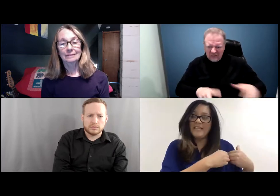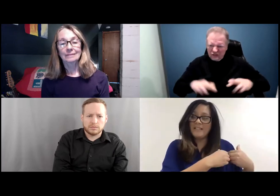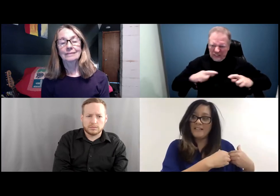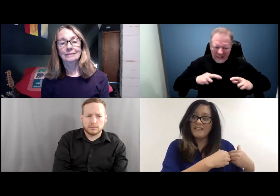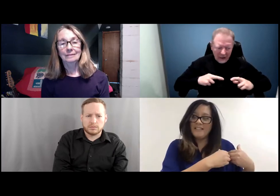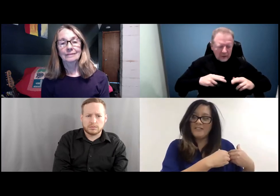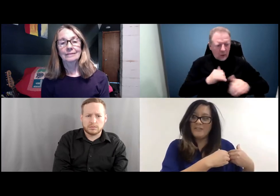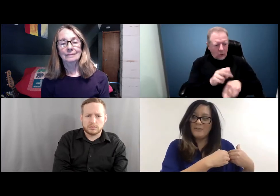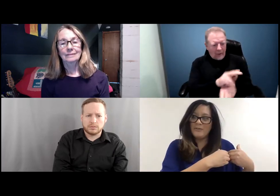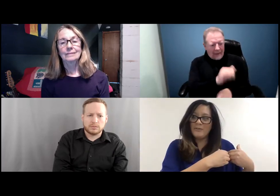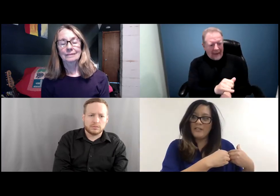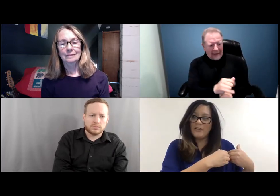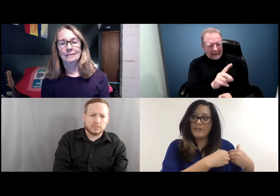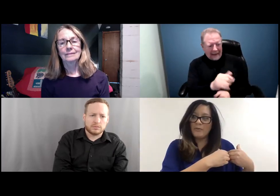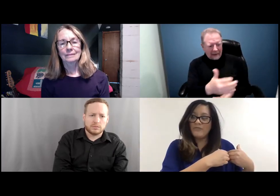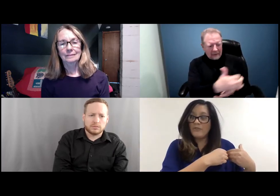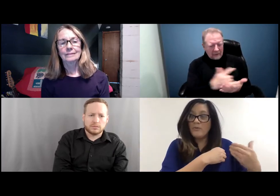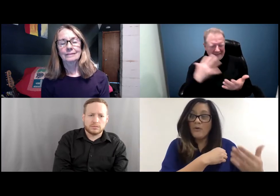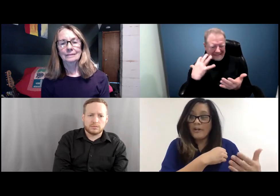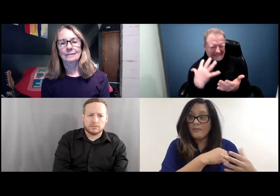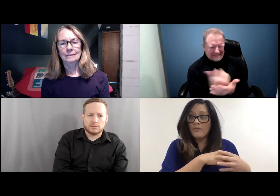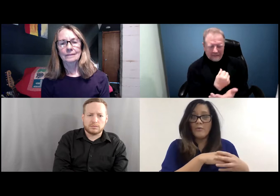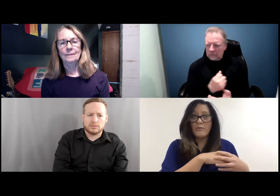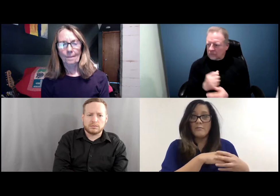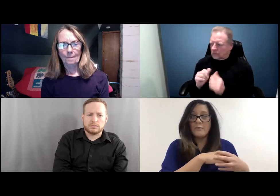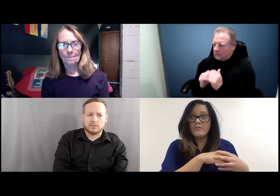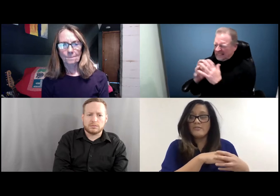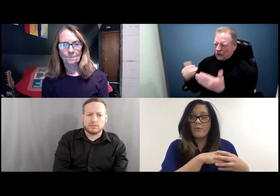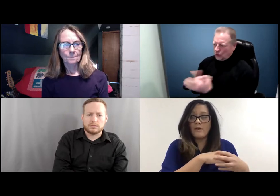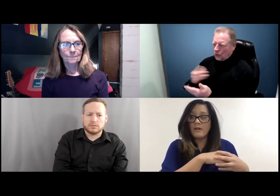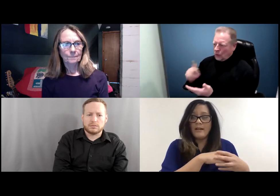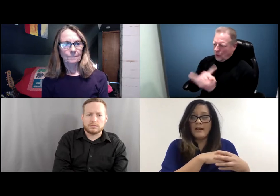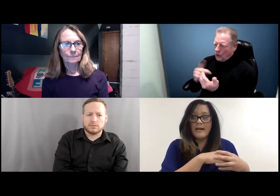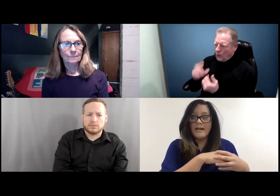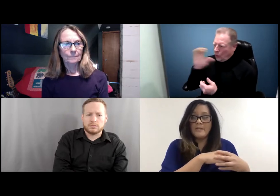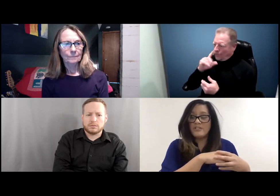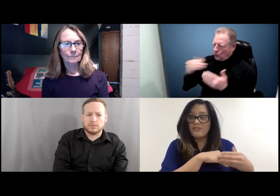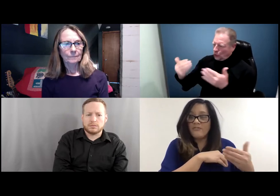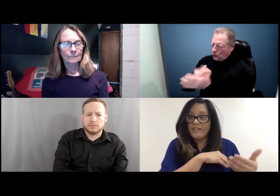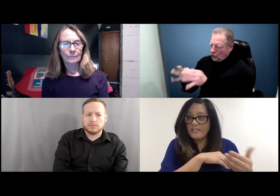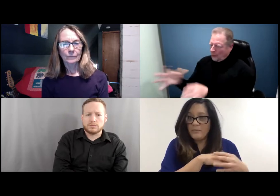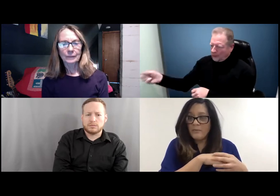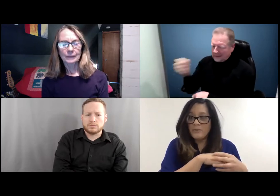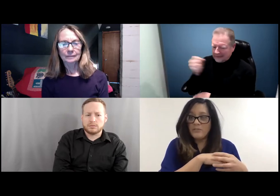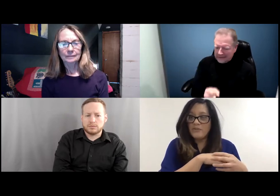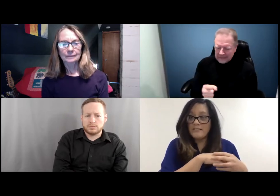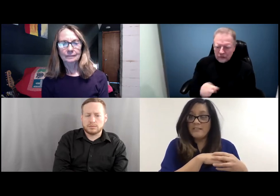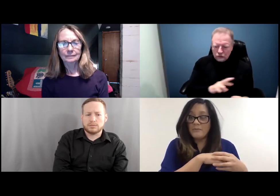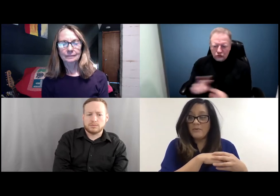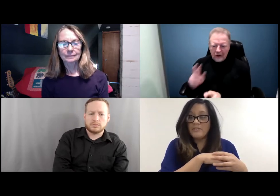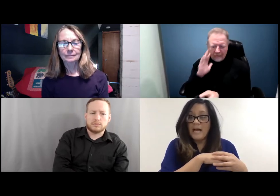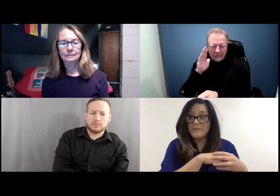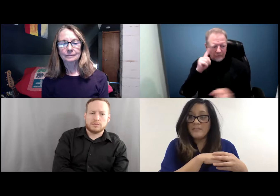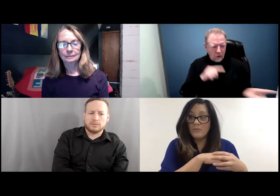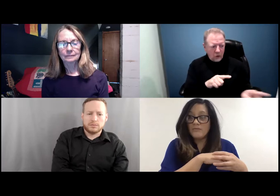that data to either push for new programs or push for additional funding to be able to address some